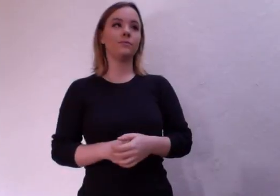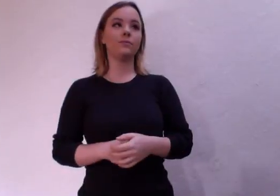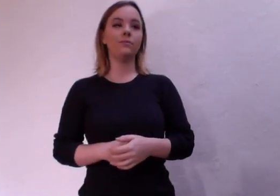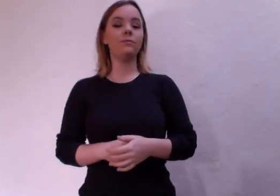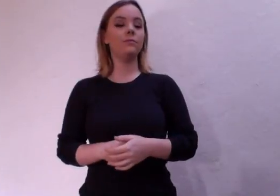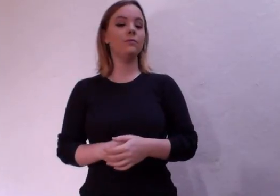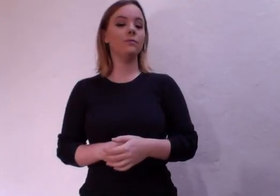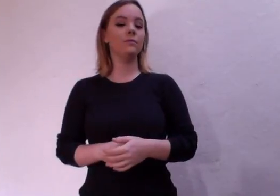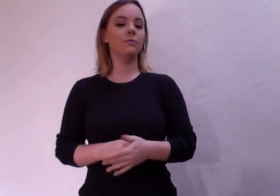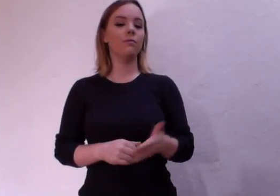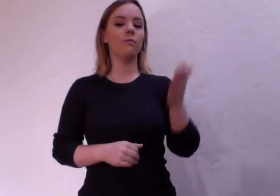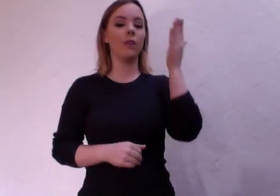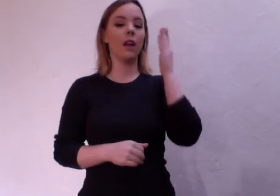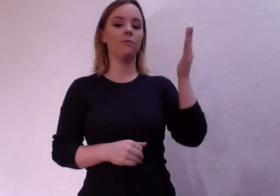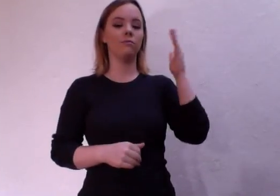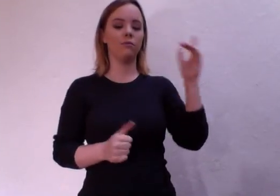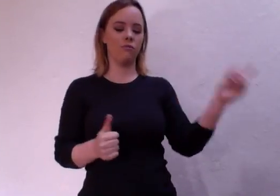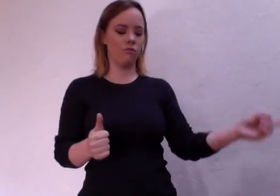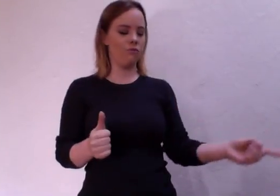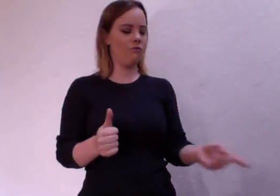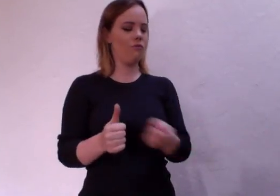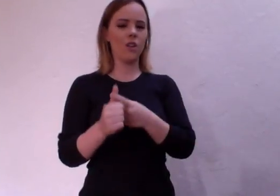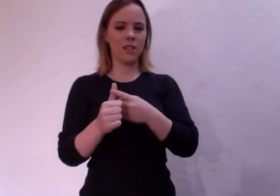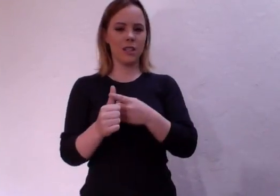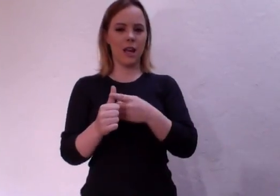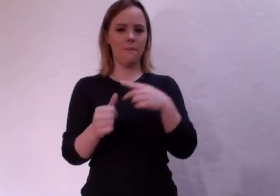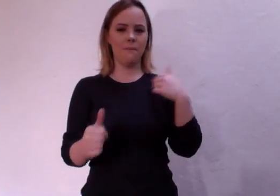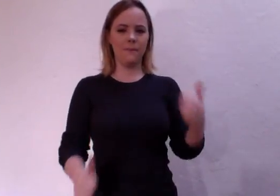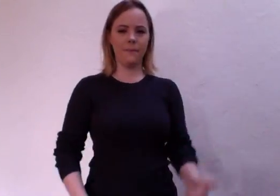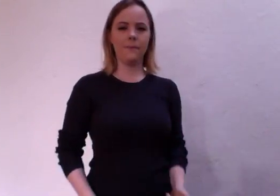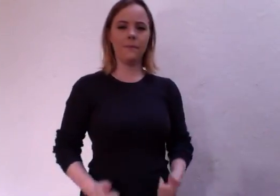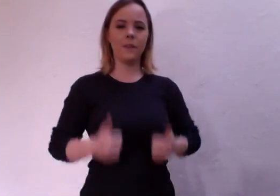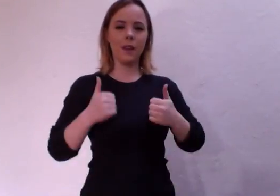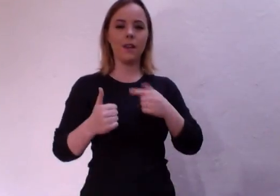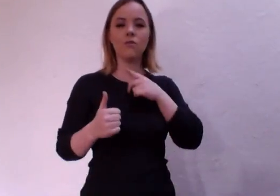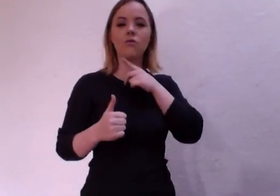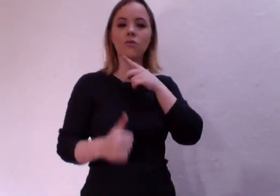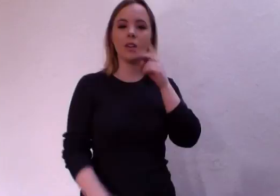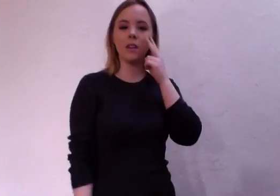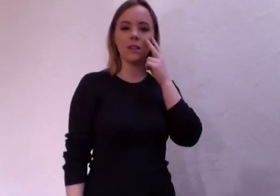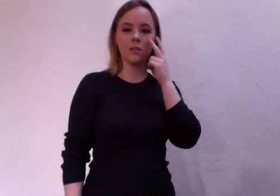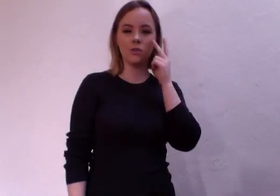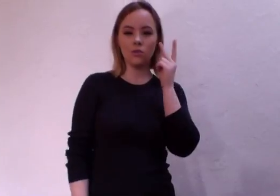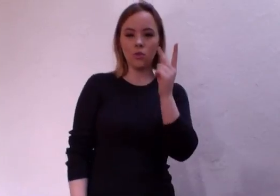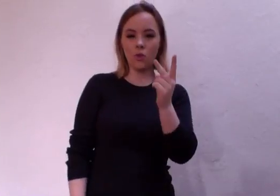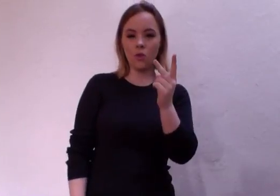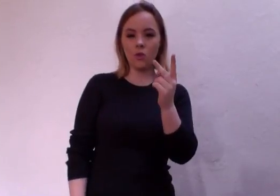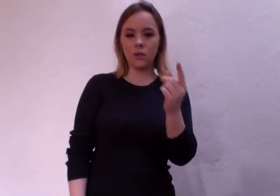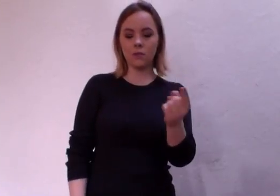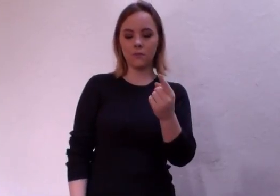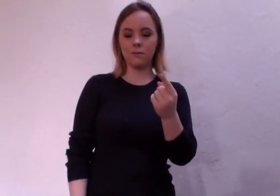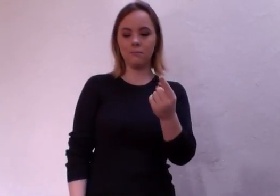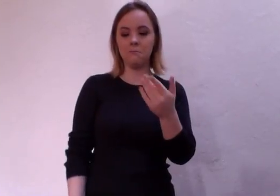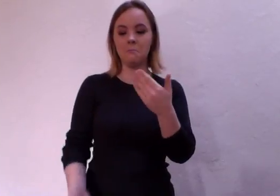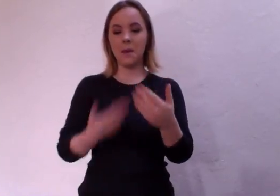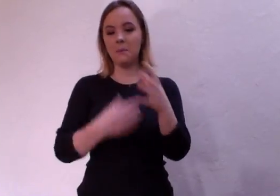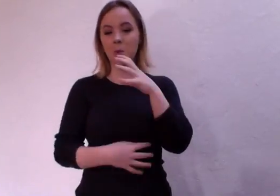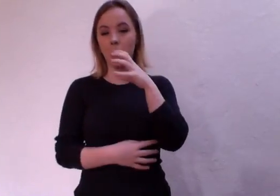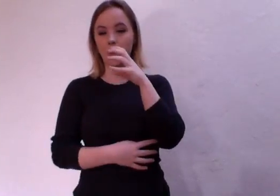the first time in my life when I really saw something, and this might be a little weird, so bear with me. When